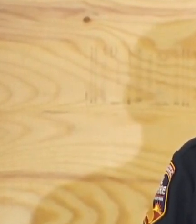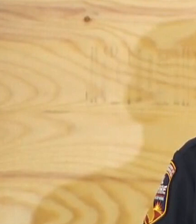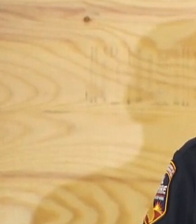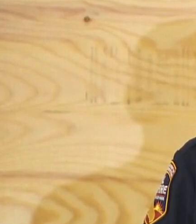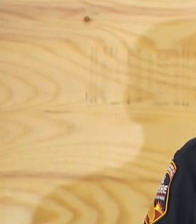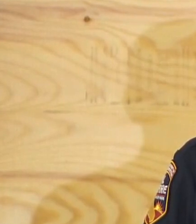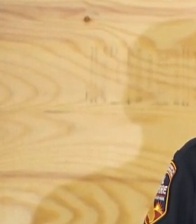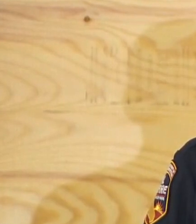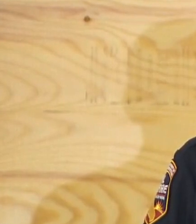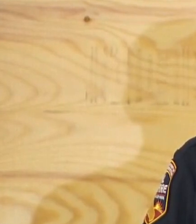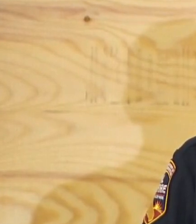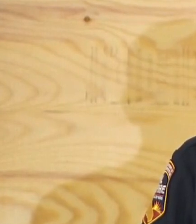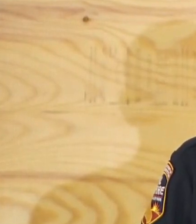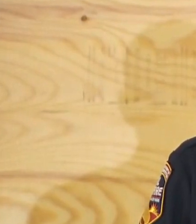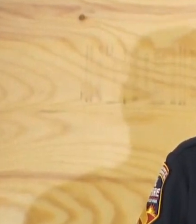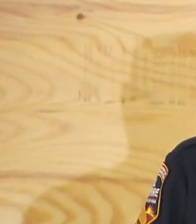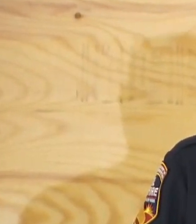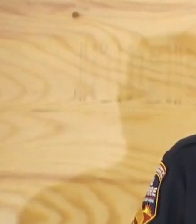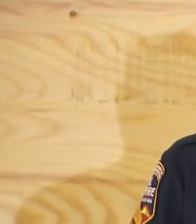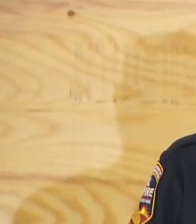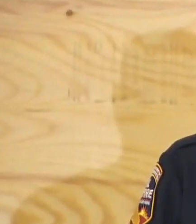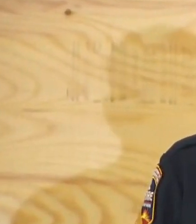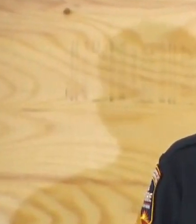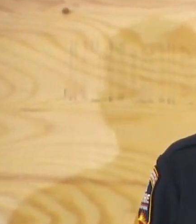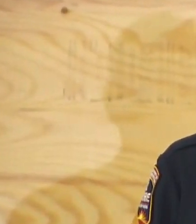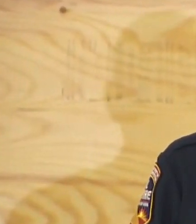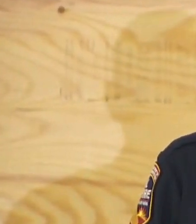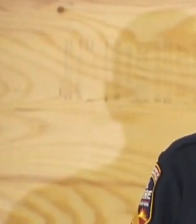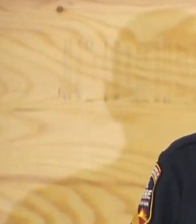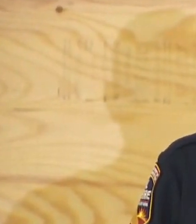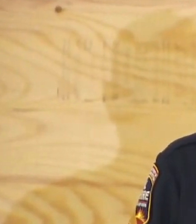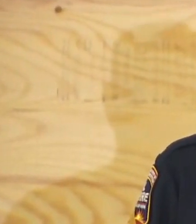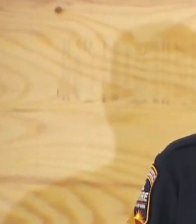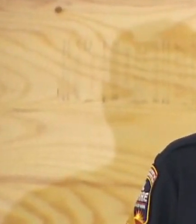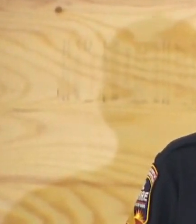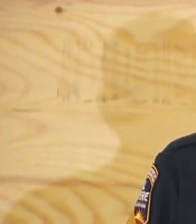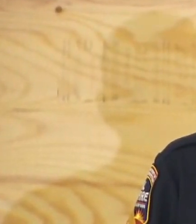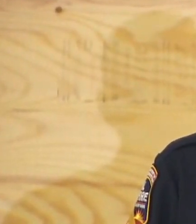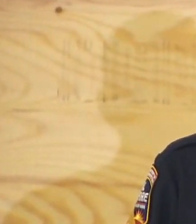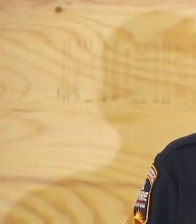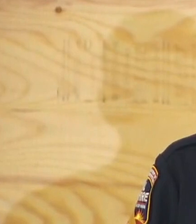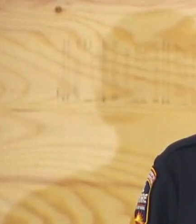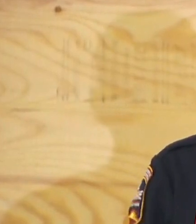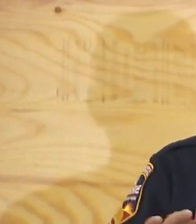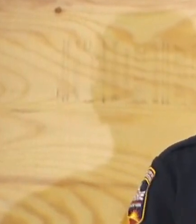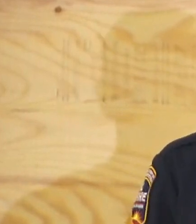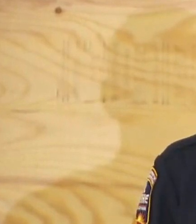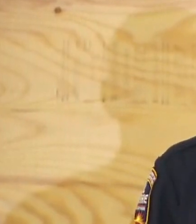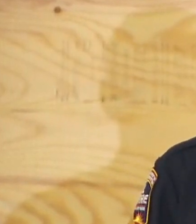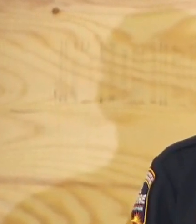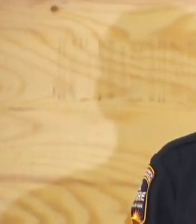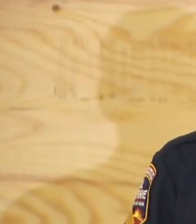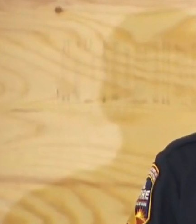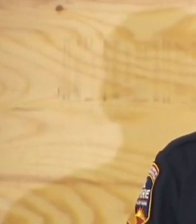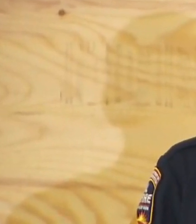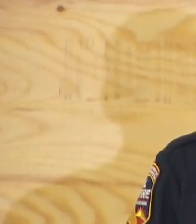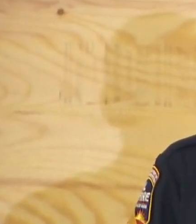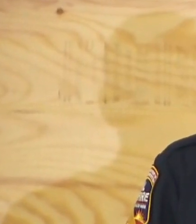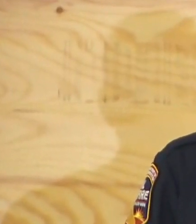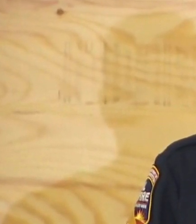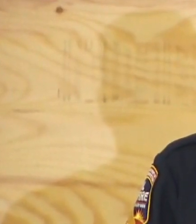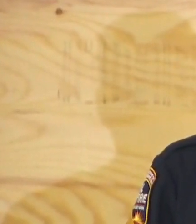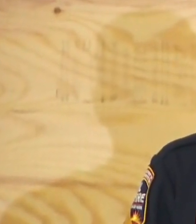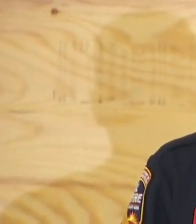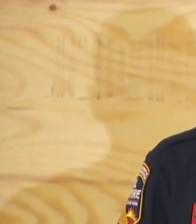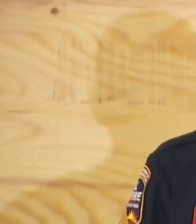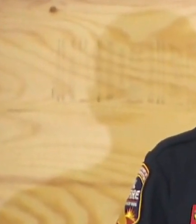up over 1,000 personnel as of this morning, up from about approximately 587 yesterday. So that is a good thing. The morning operational briefing is getting more and more people in